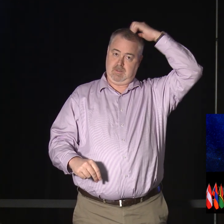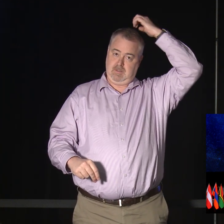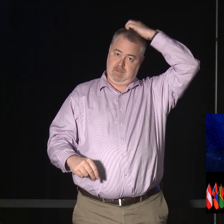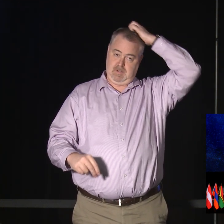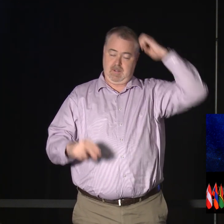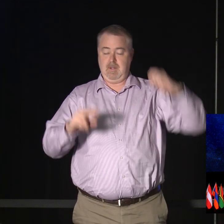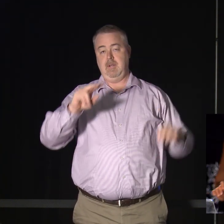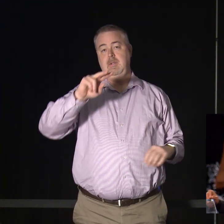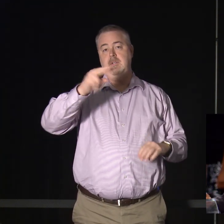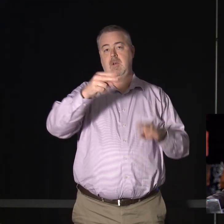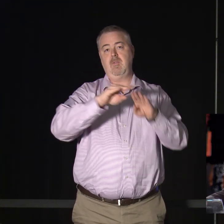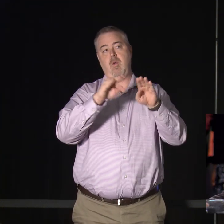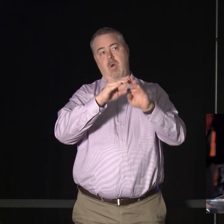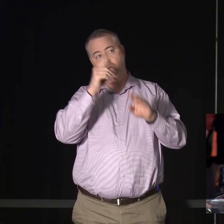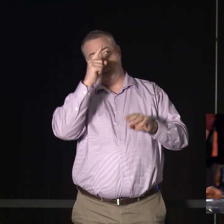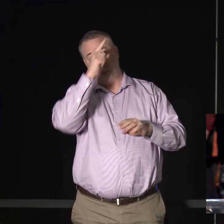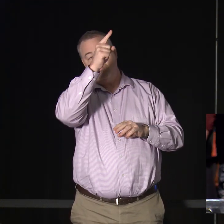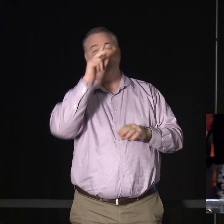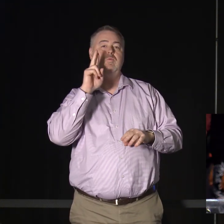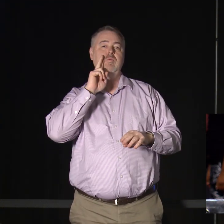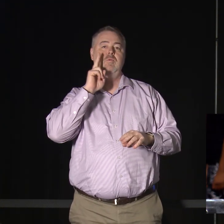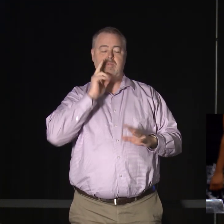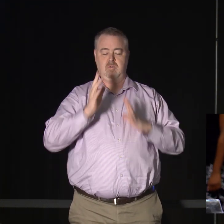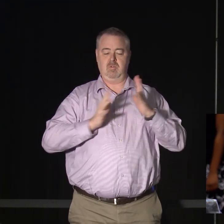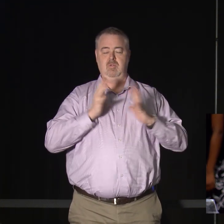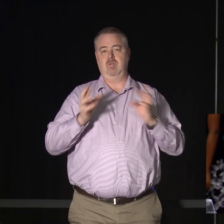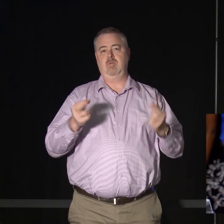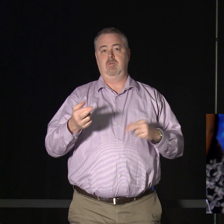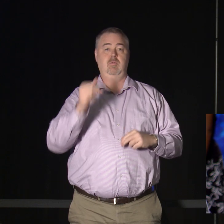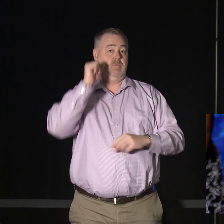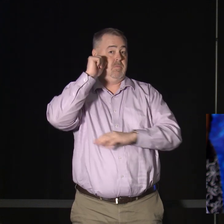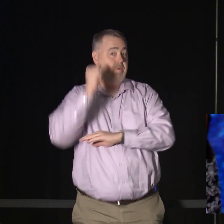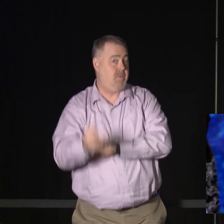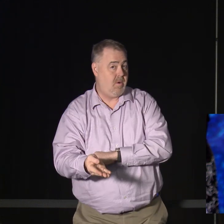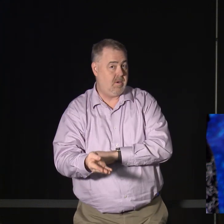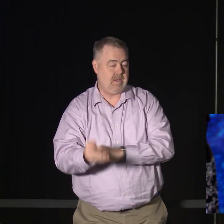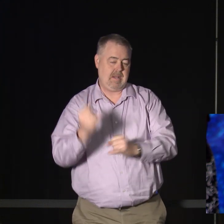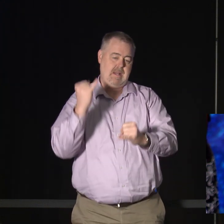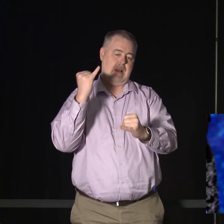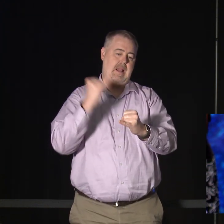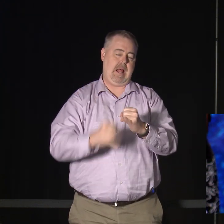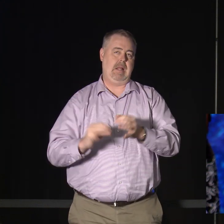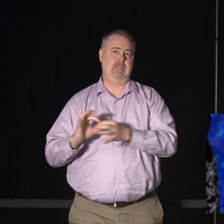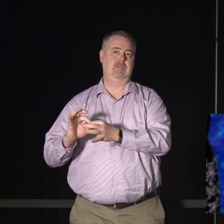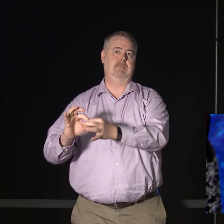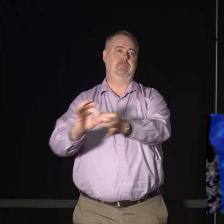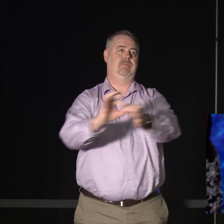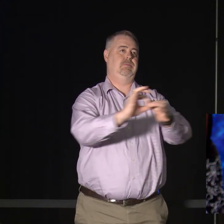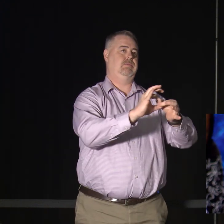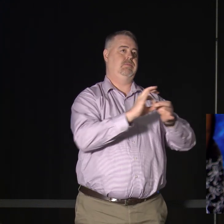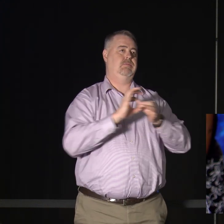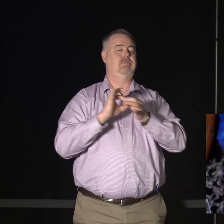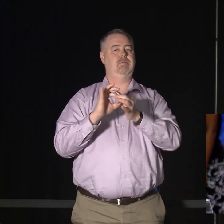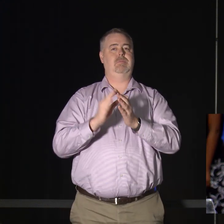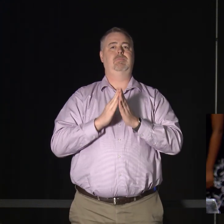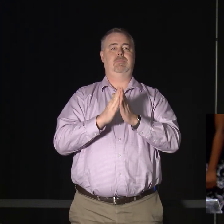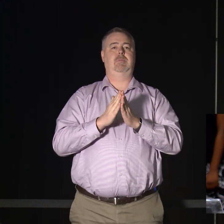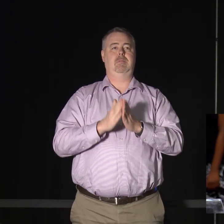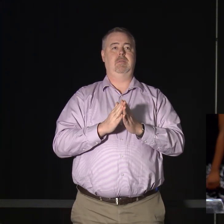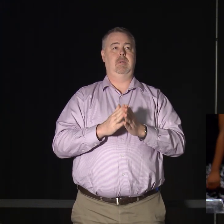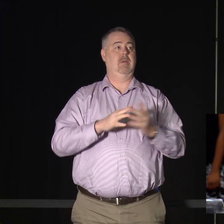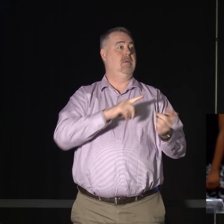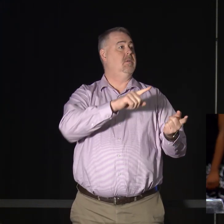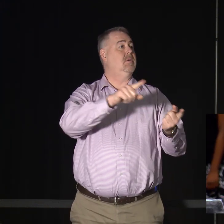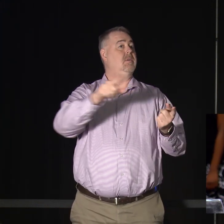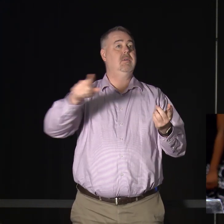Second floor, Houston ballroom. And tomorrow morning will be our last United Prayer session. And friends, for those of you who